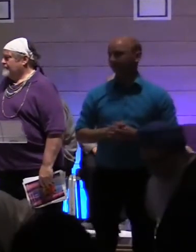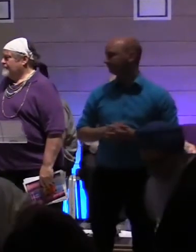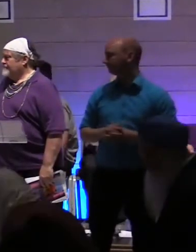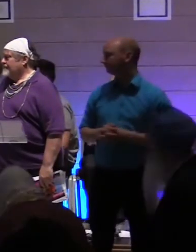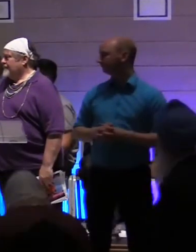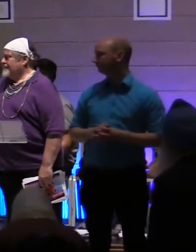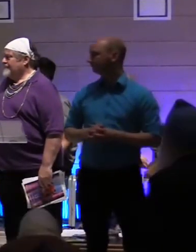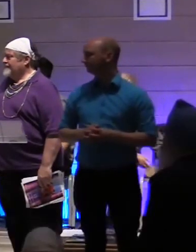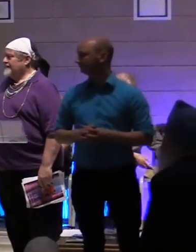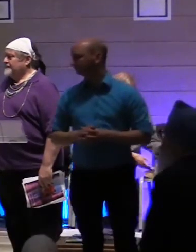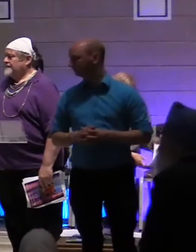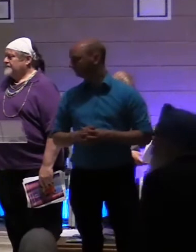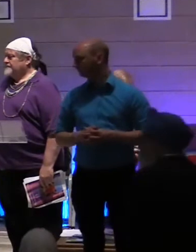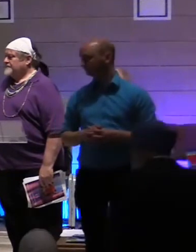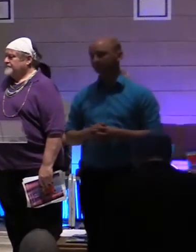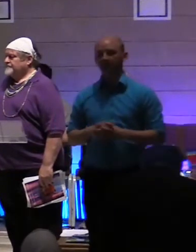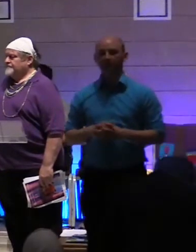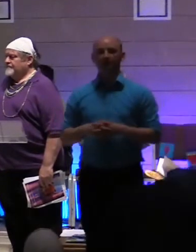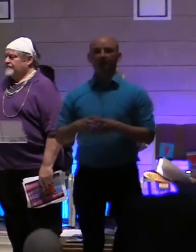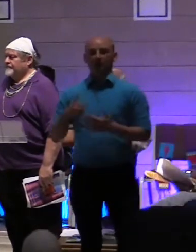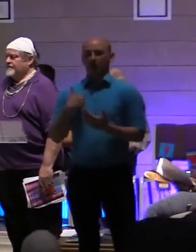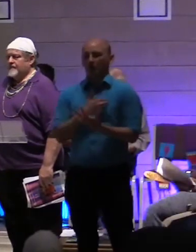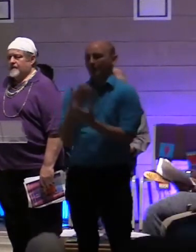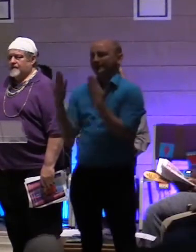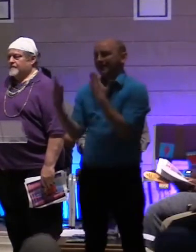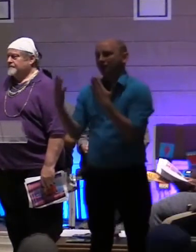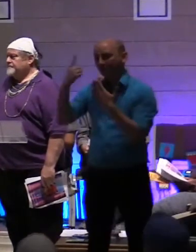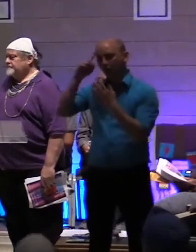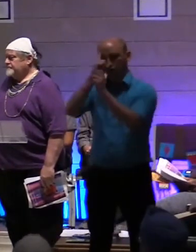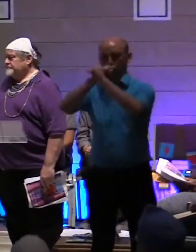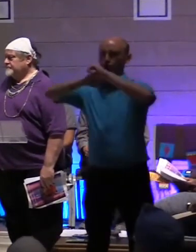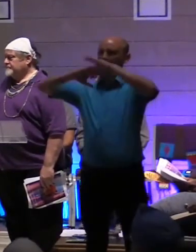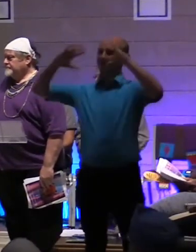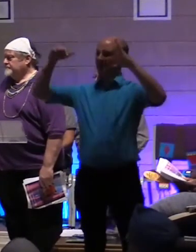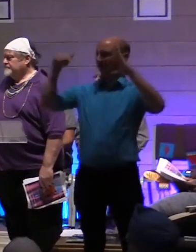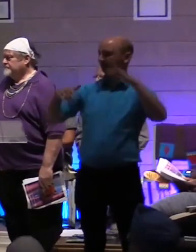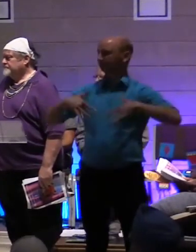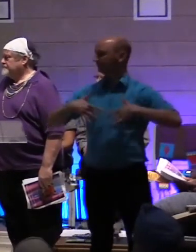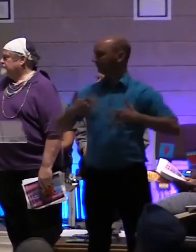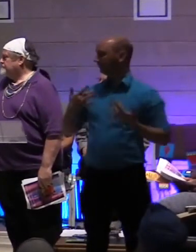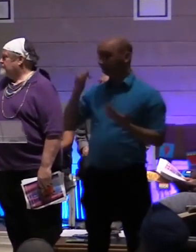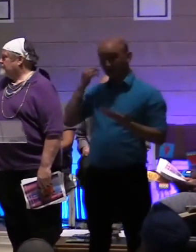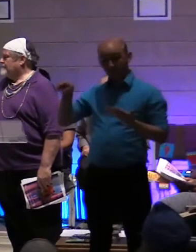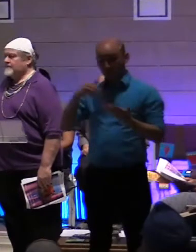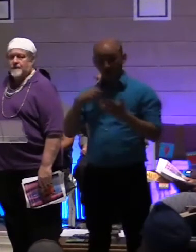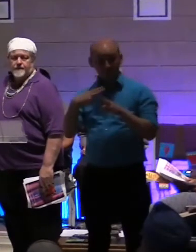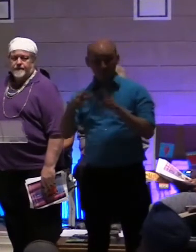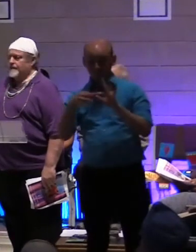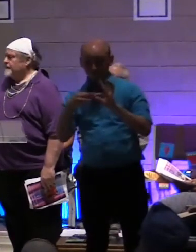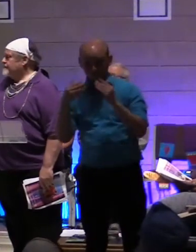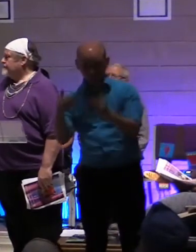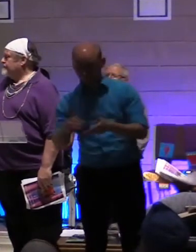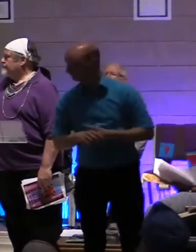There. We want to thank you for dreaming us up, and if you have a word to share, this is a time for you to do